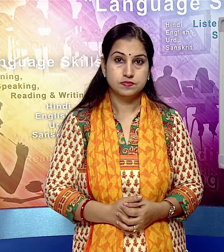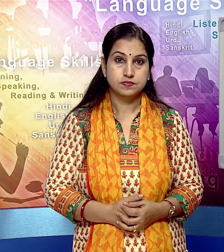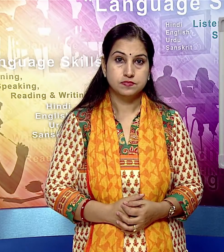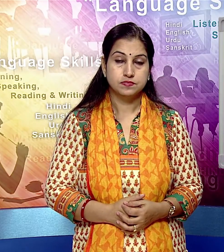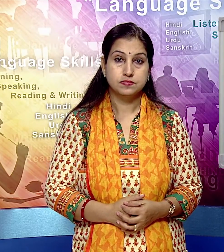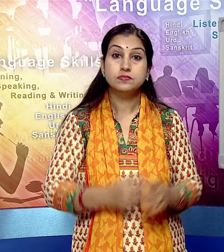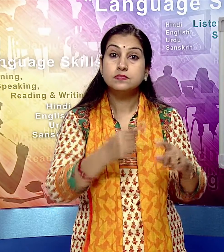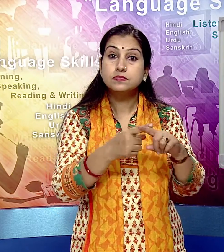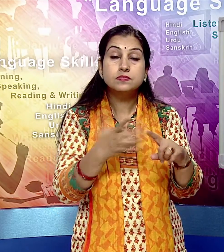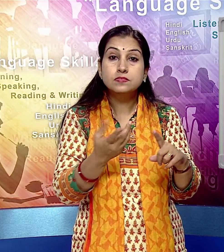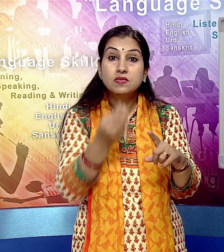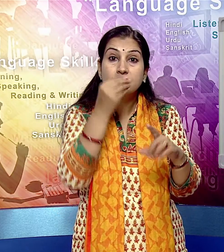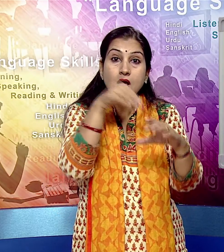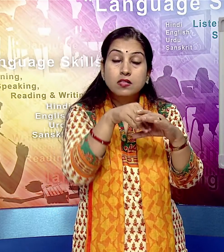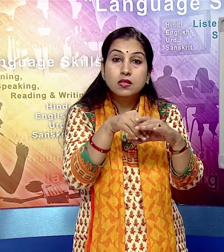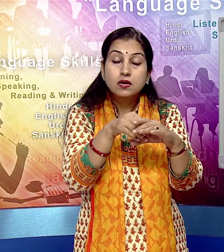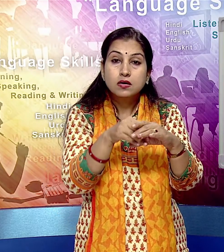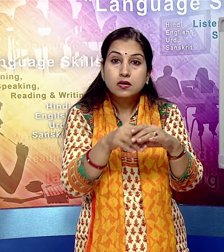meet the nutritional requirements of the body,